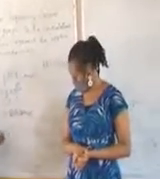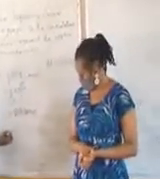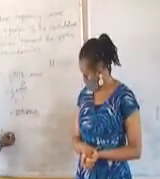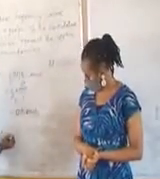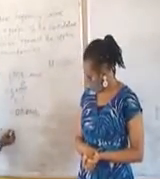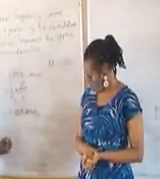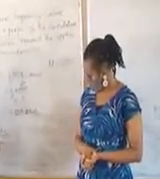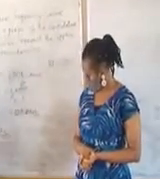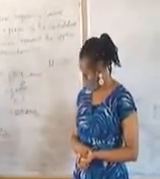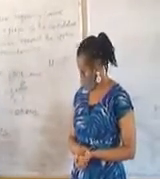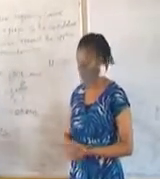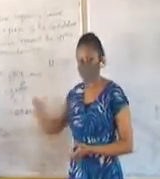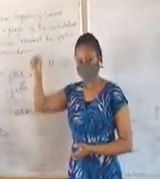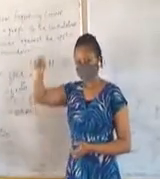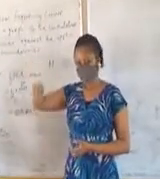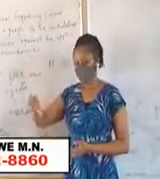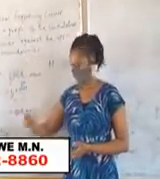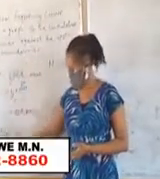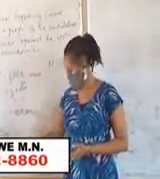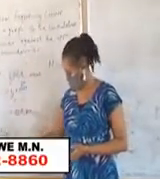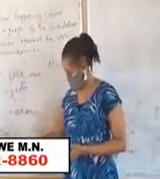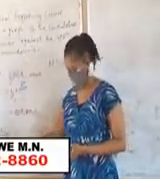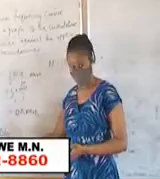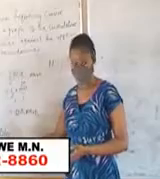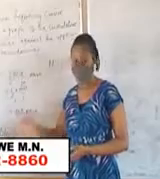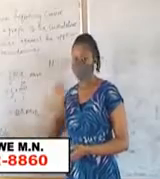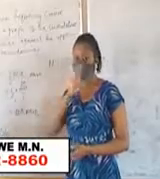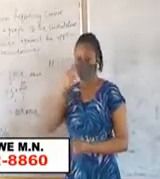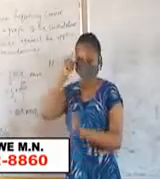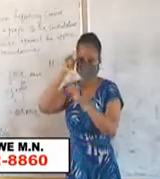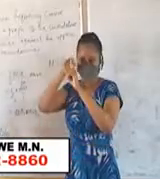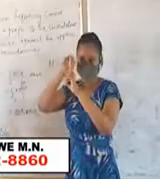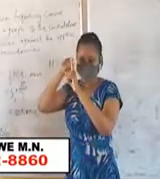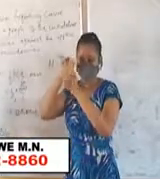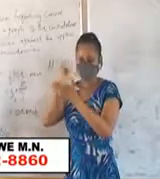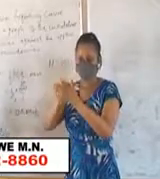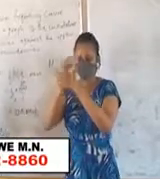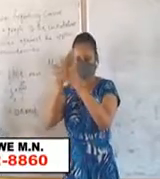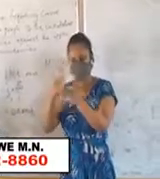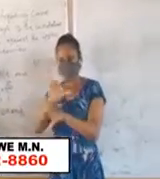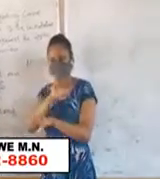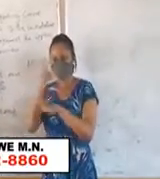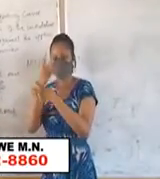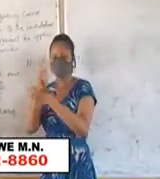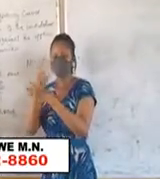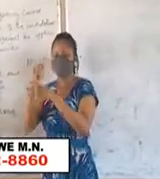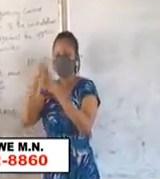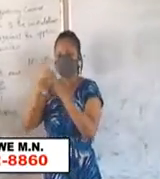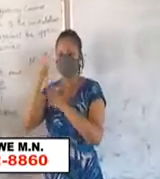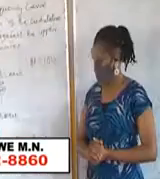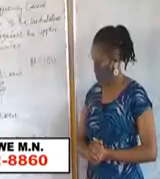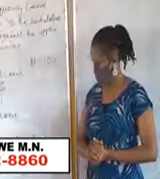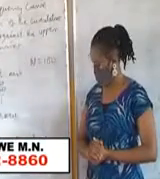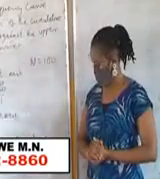quartiles. Quartiles are points that divide a distribution into 4